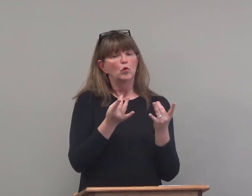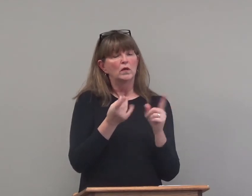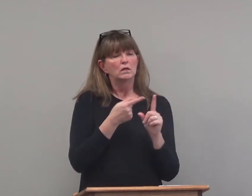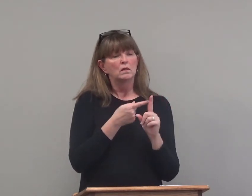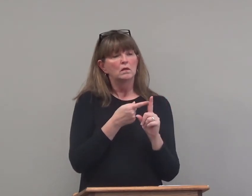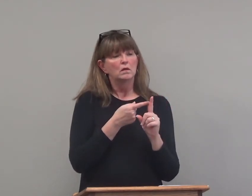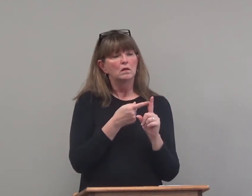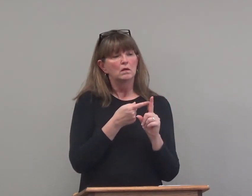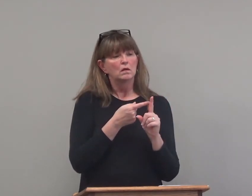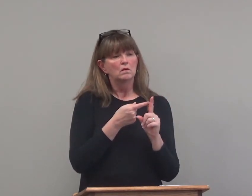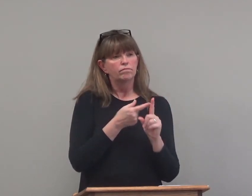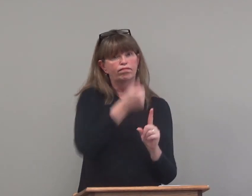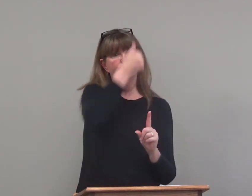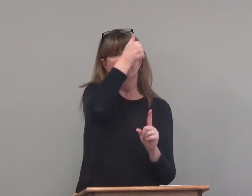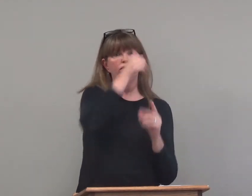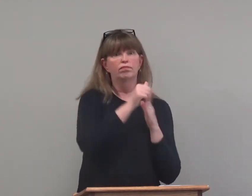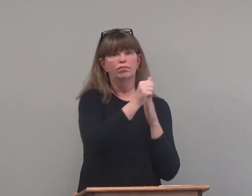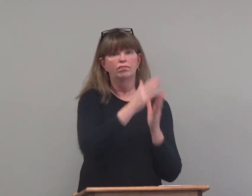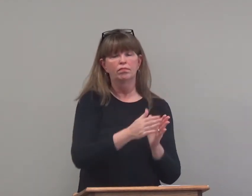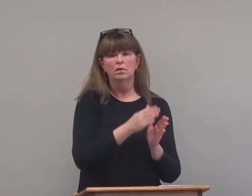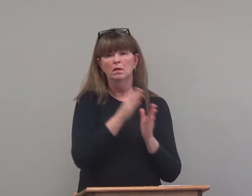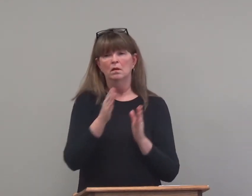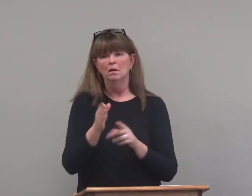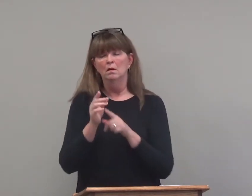too. For Buddhism,